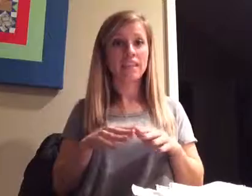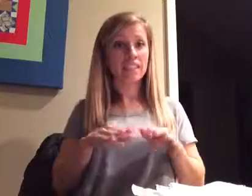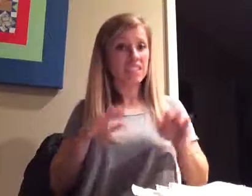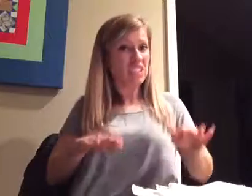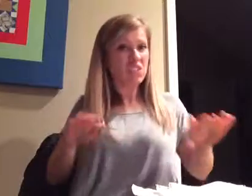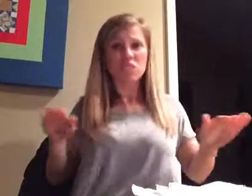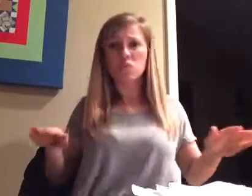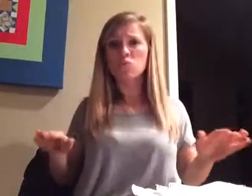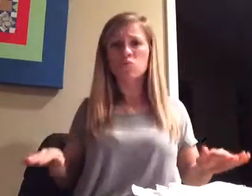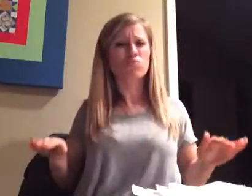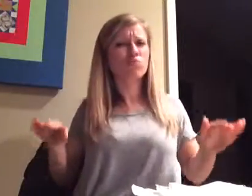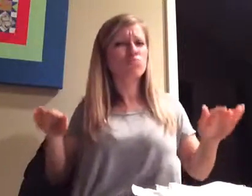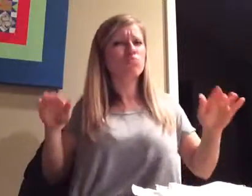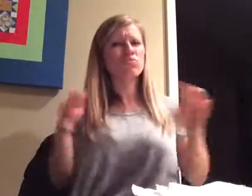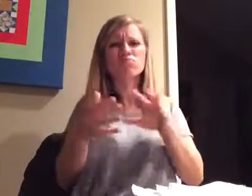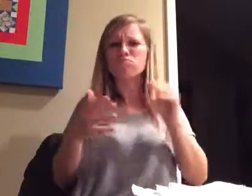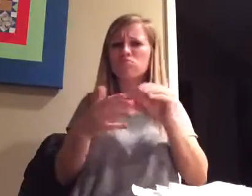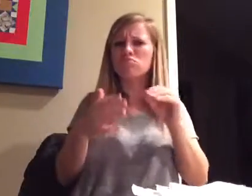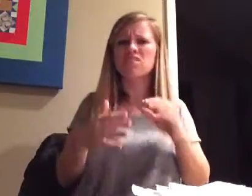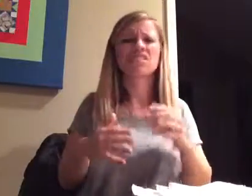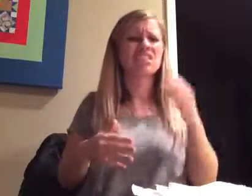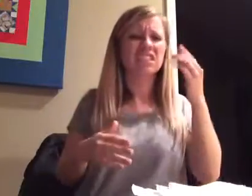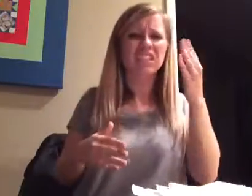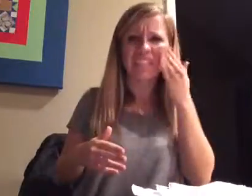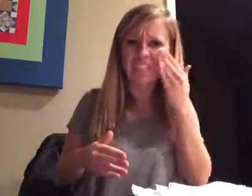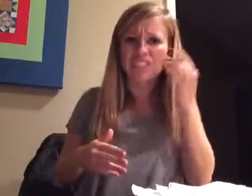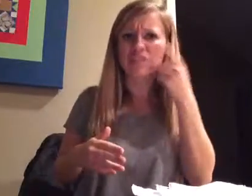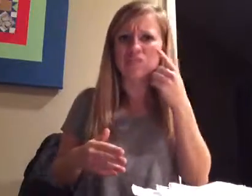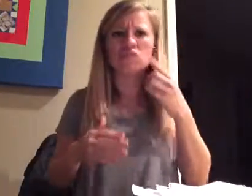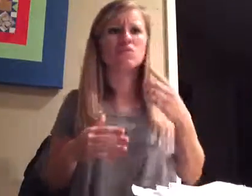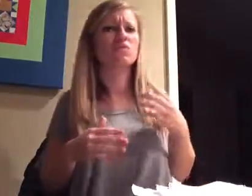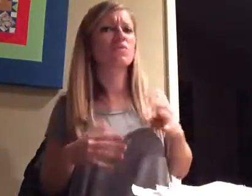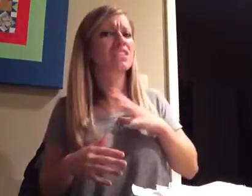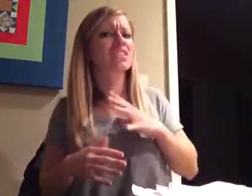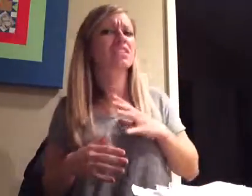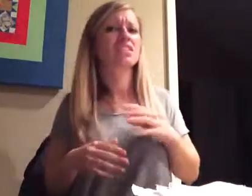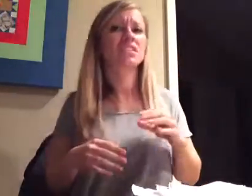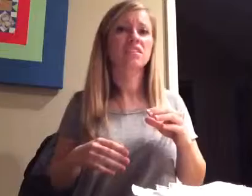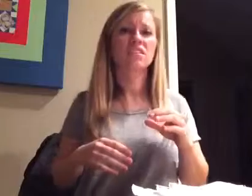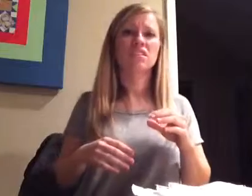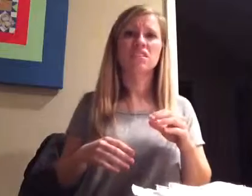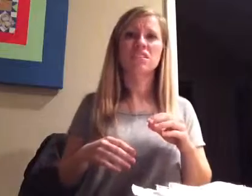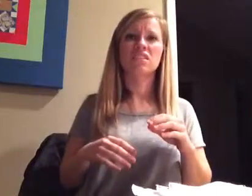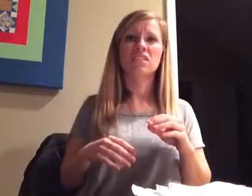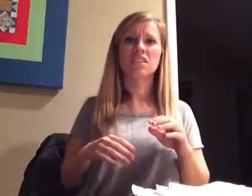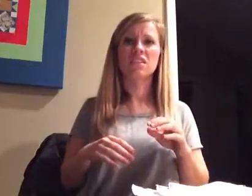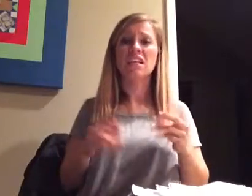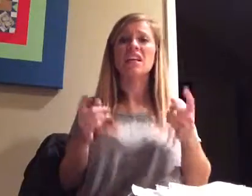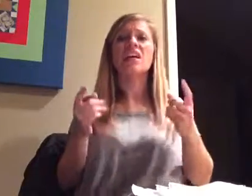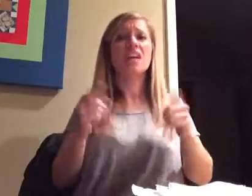Our society will not be great until every young mind is set free to scan the farthest reaches of thought and